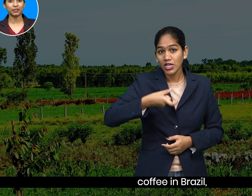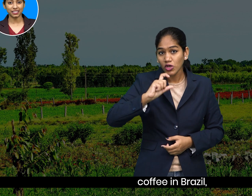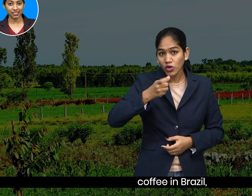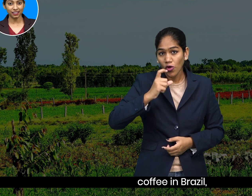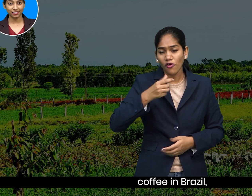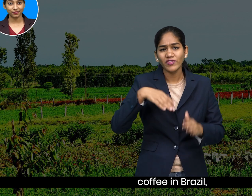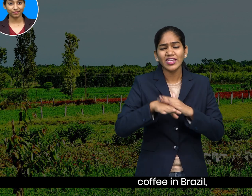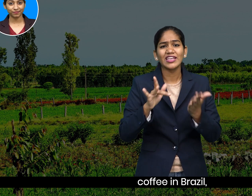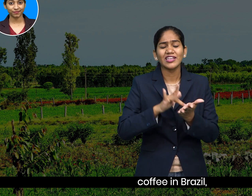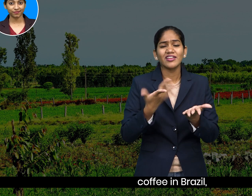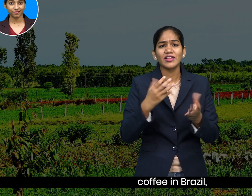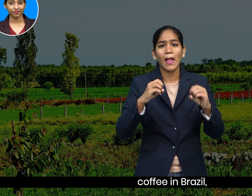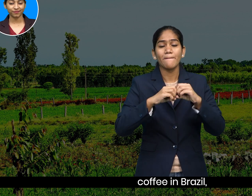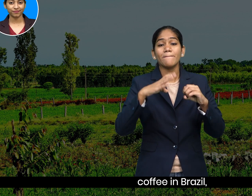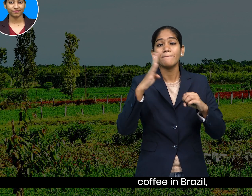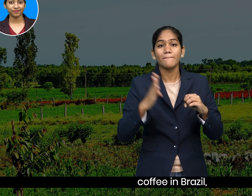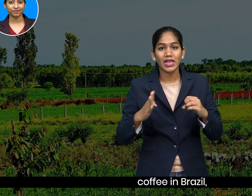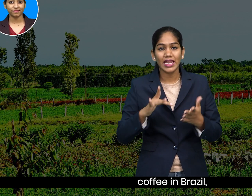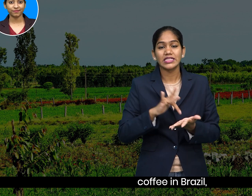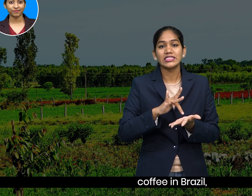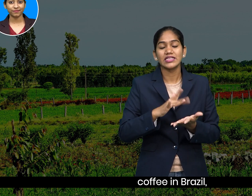coffee in Brazil,